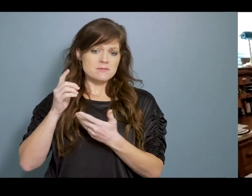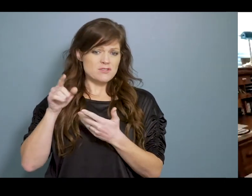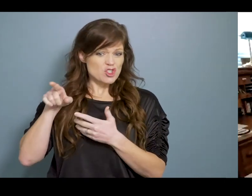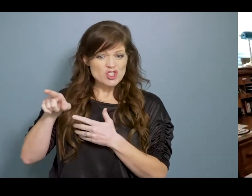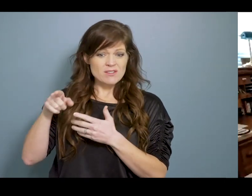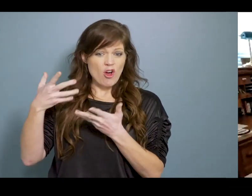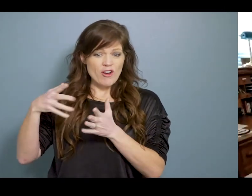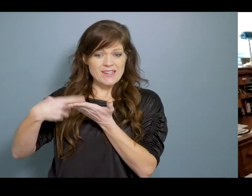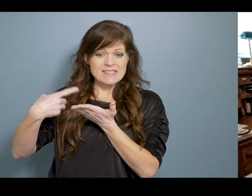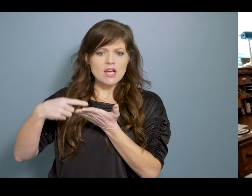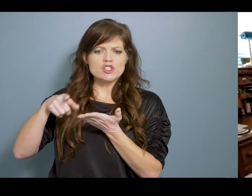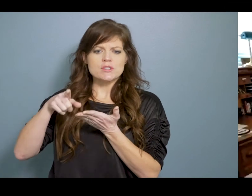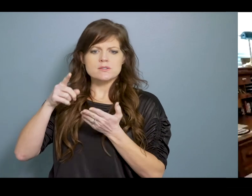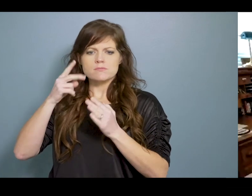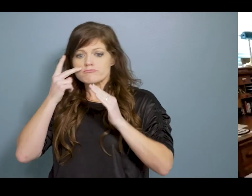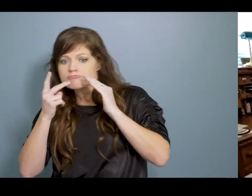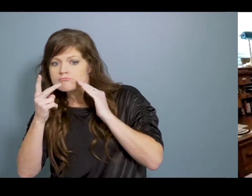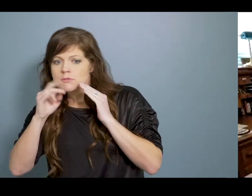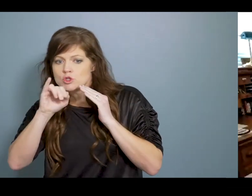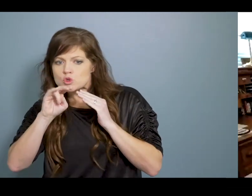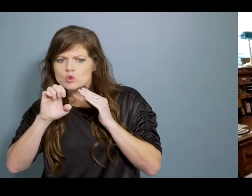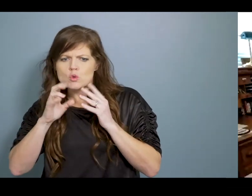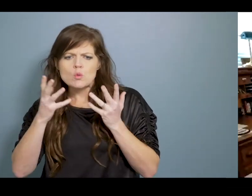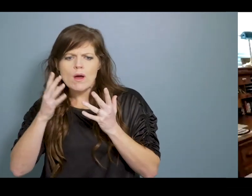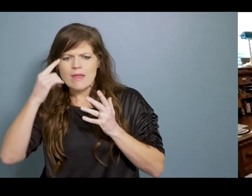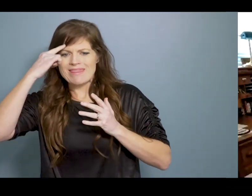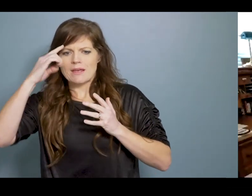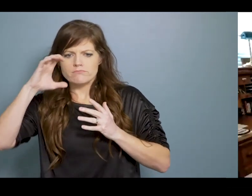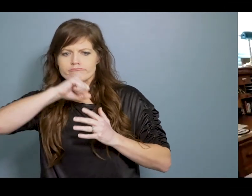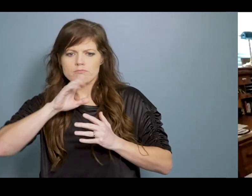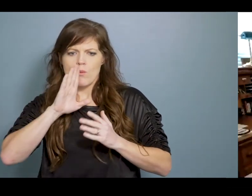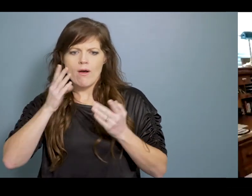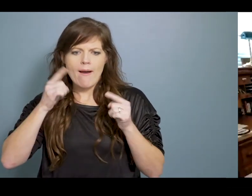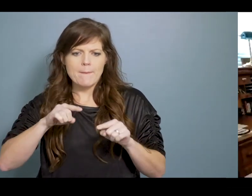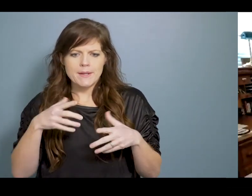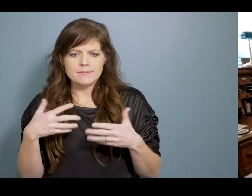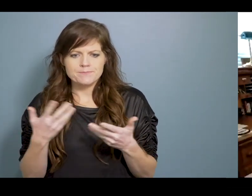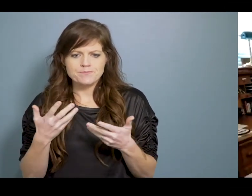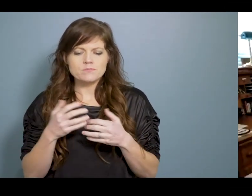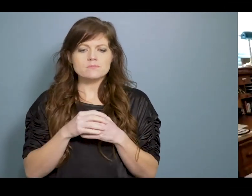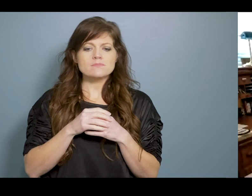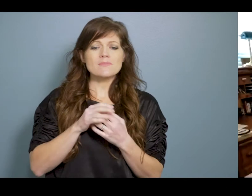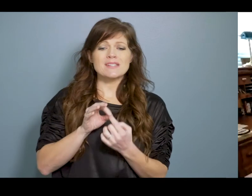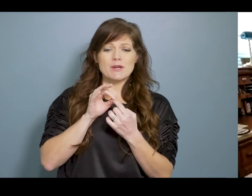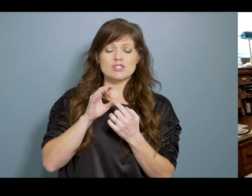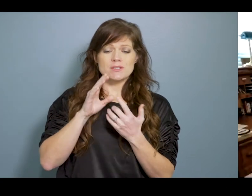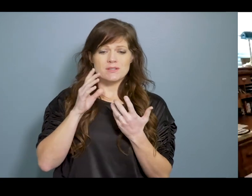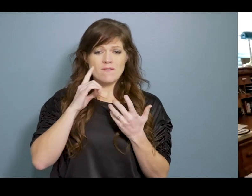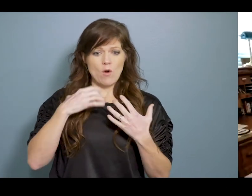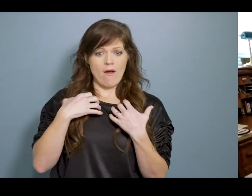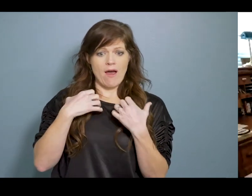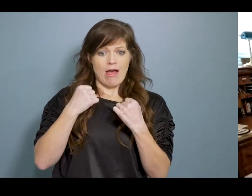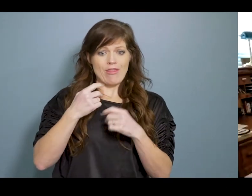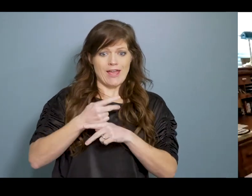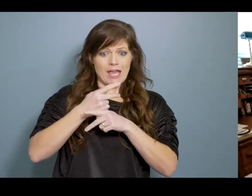maybe we've had some instructional people that have been delivering face-to-face instruction, particularly in the career and technical and the healthcare